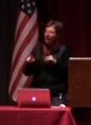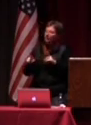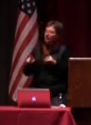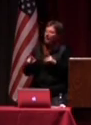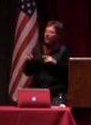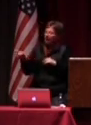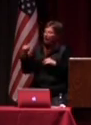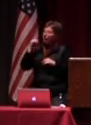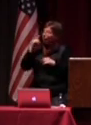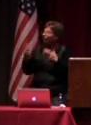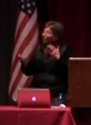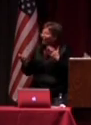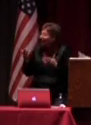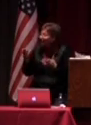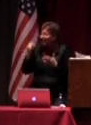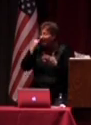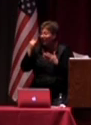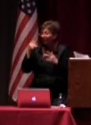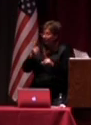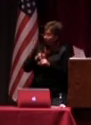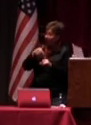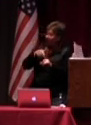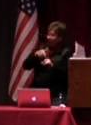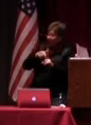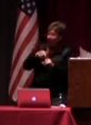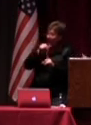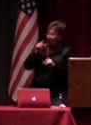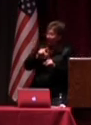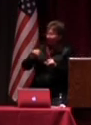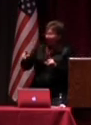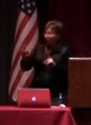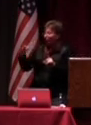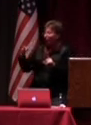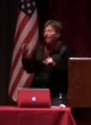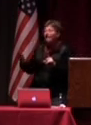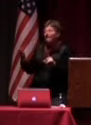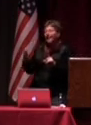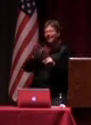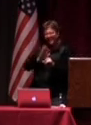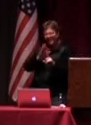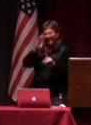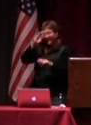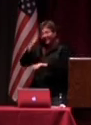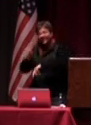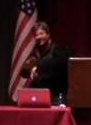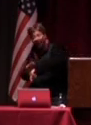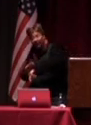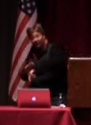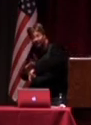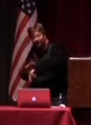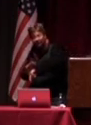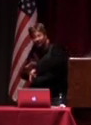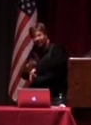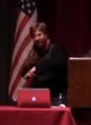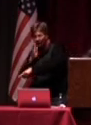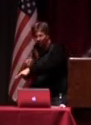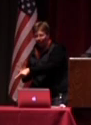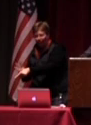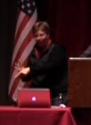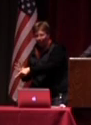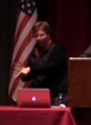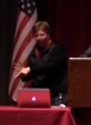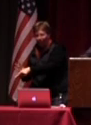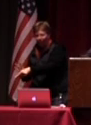come back to a member of his family, preferably his son, who was then 4 years old and was not with him in St. Helena, but was being taken care